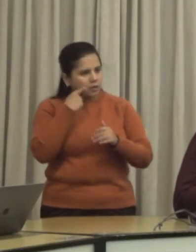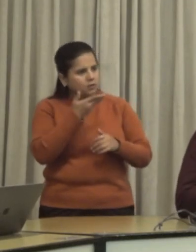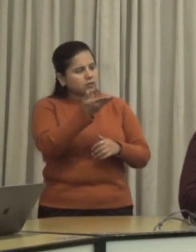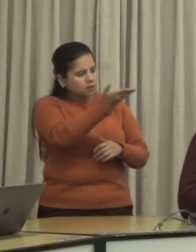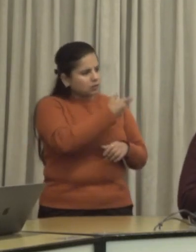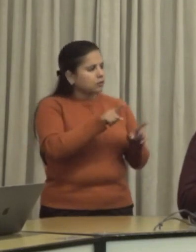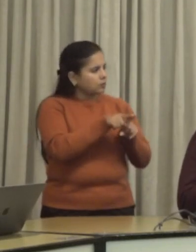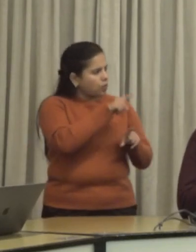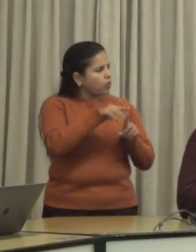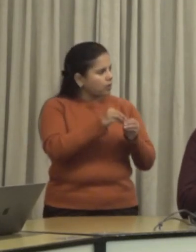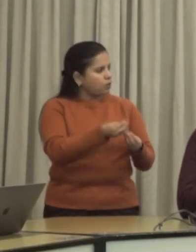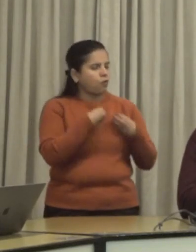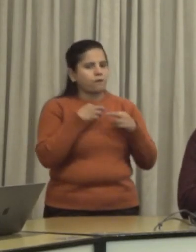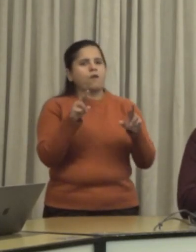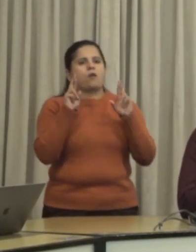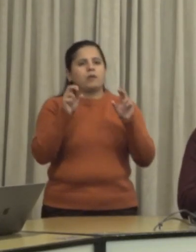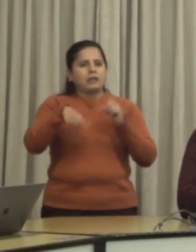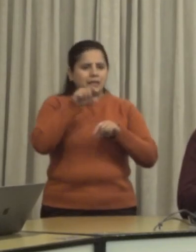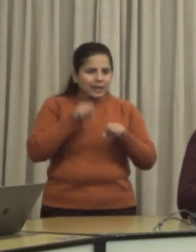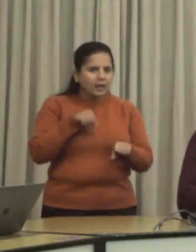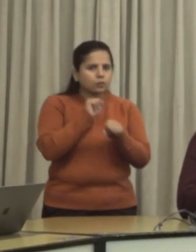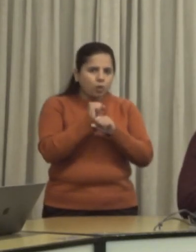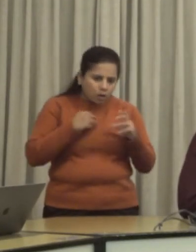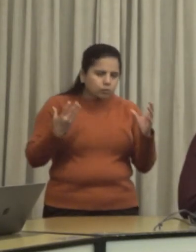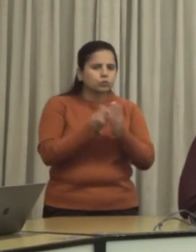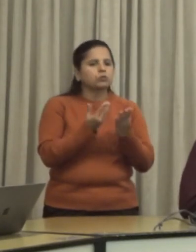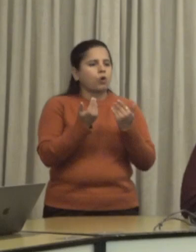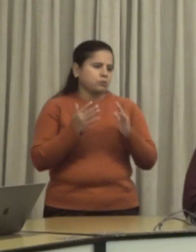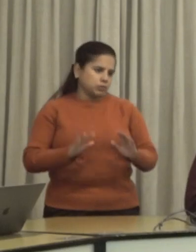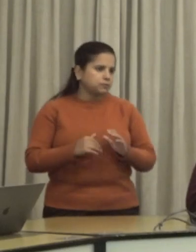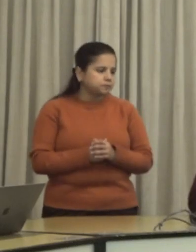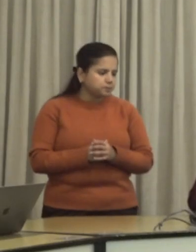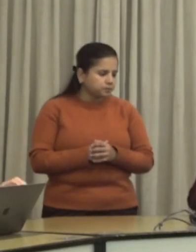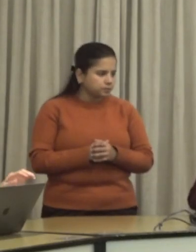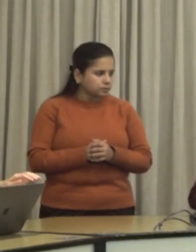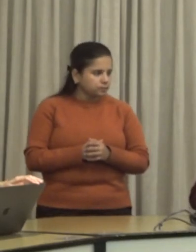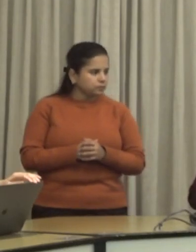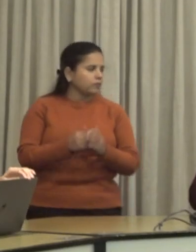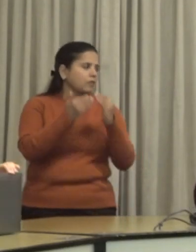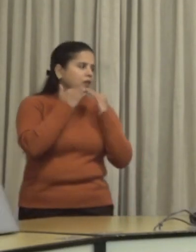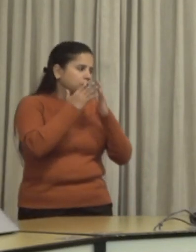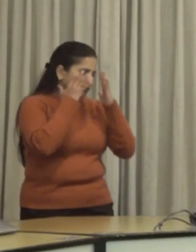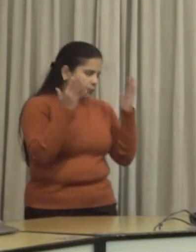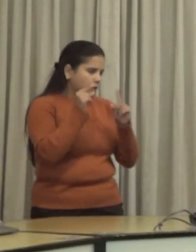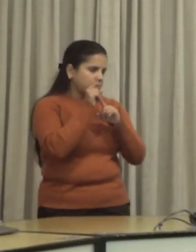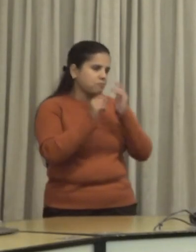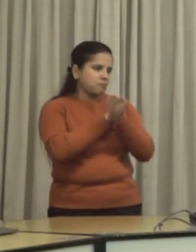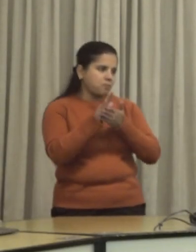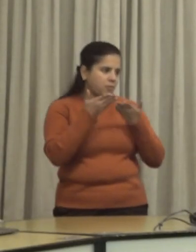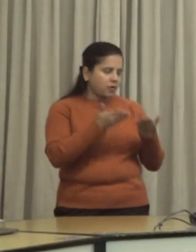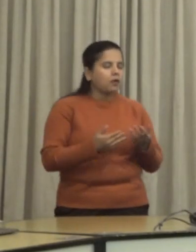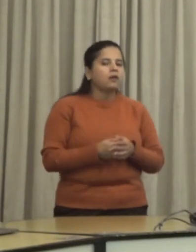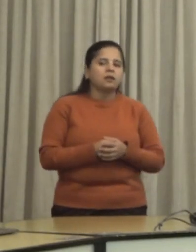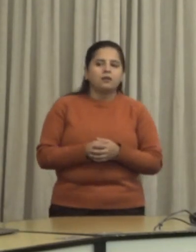ma'am, people like you all give me hope that, we can work together to make this as accessible as possible. Thank you very much, Parth. I mean, that was